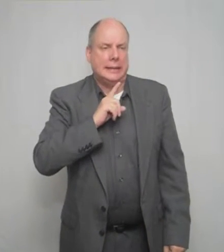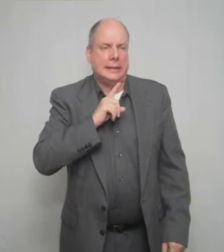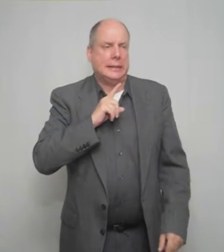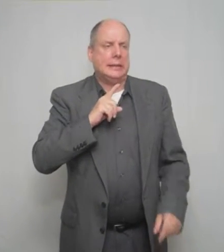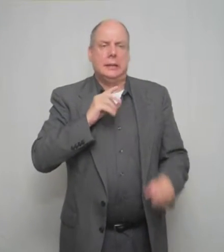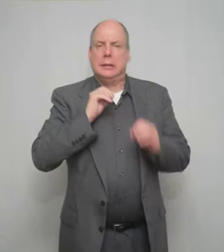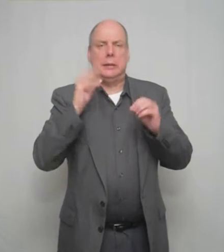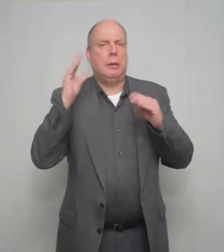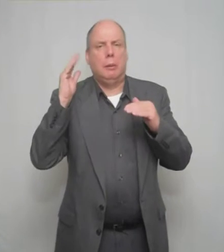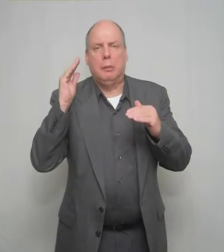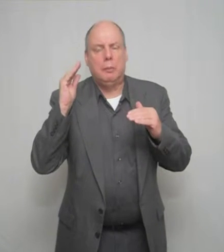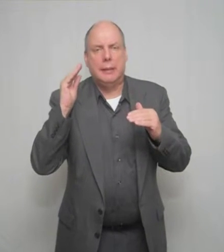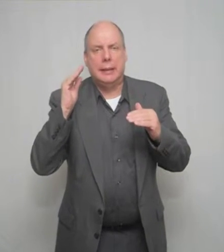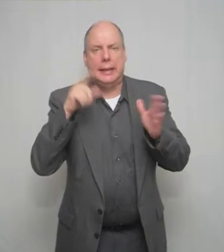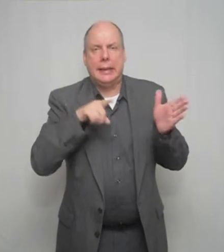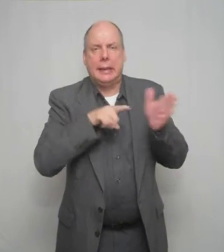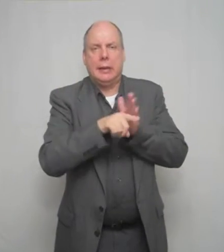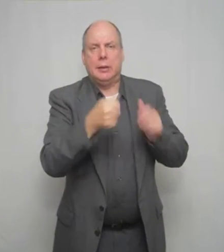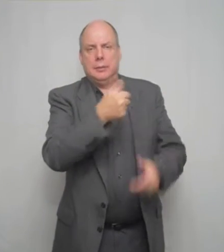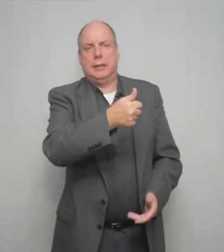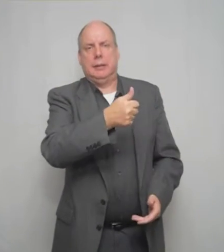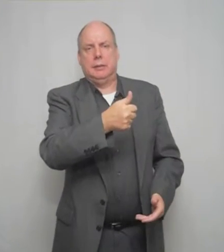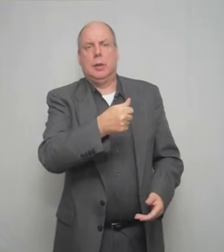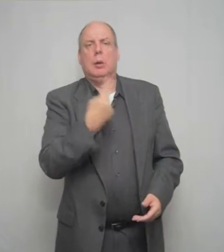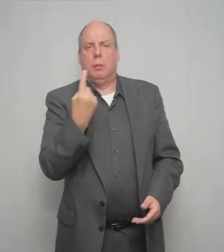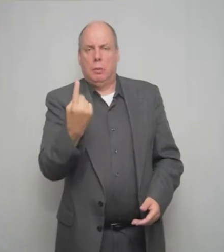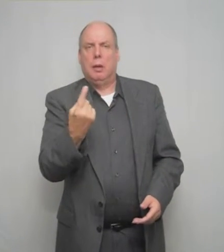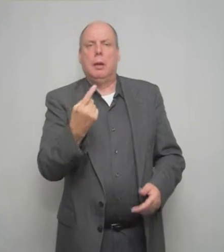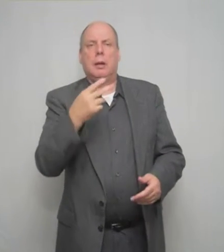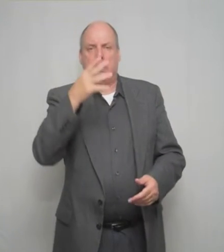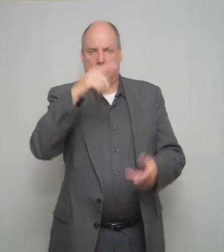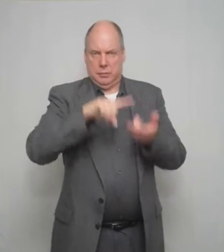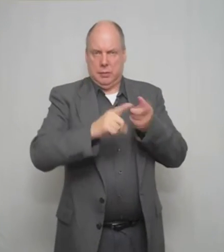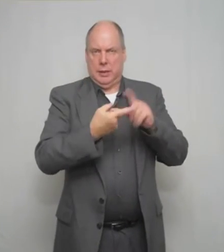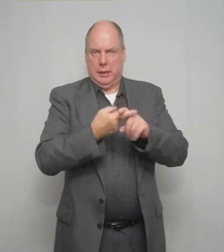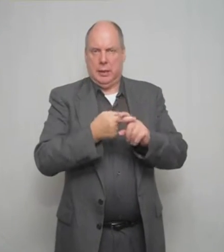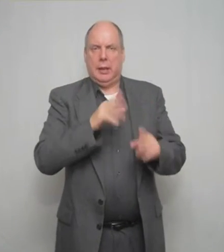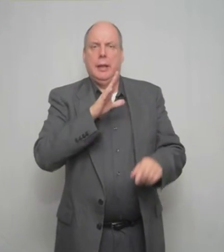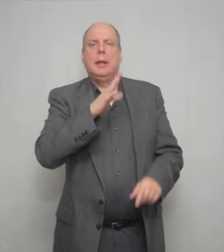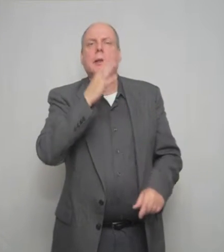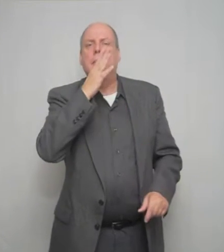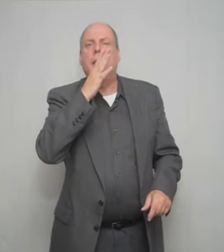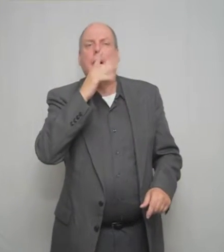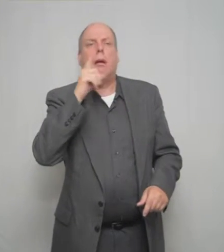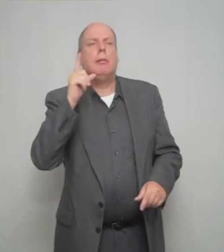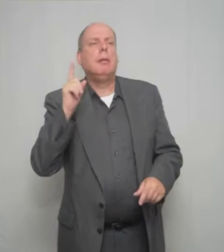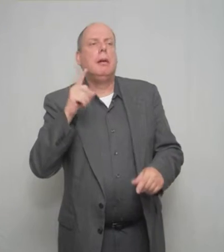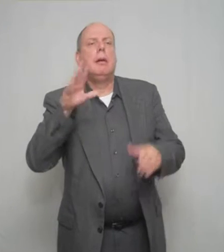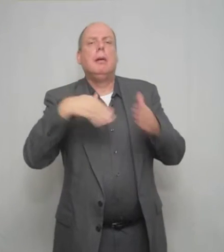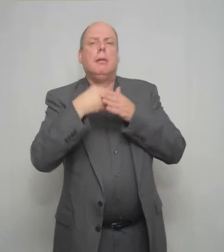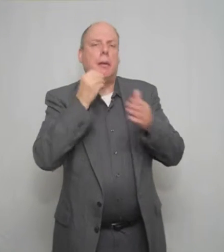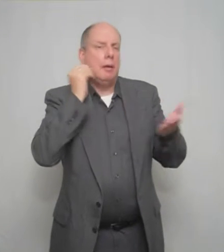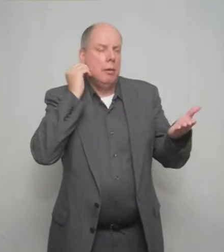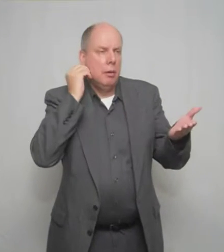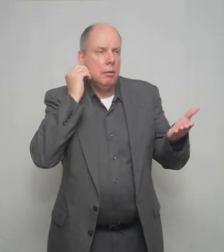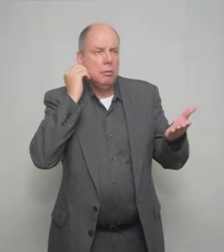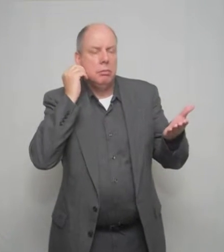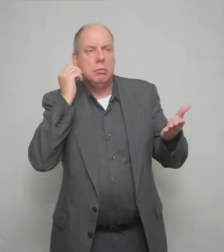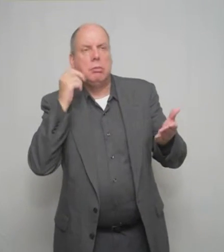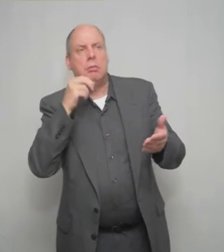take their own lives. And he shared 2 or 3 stories of deaf friends who had killed themselves.